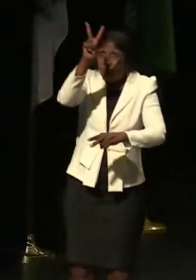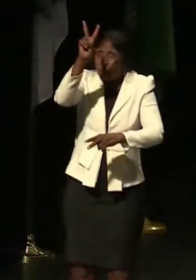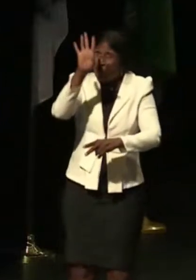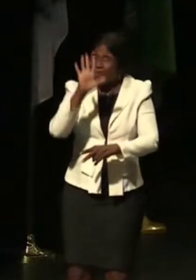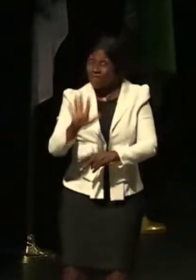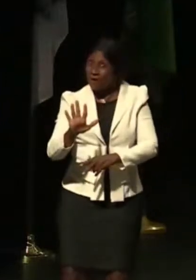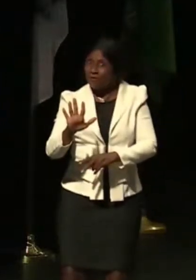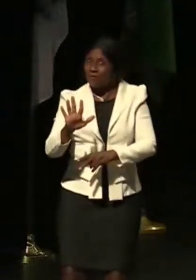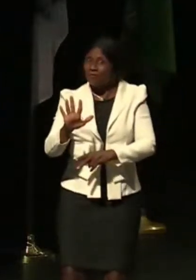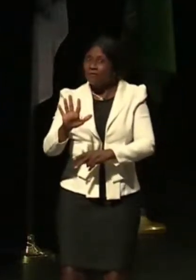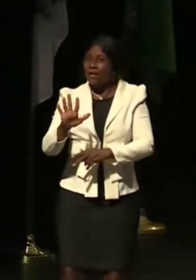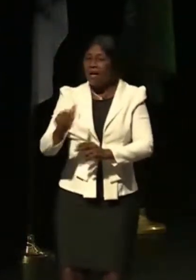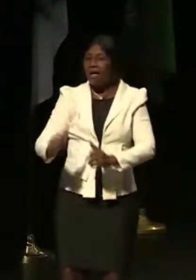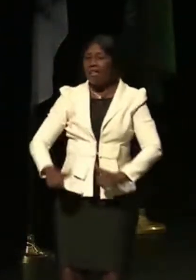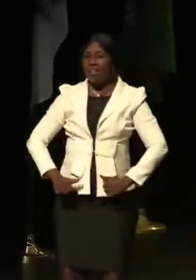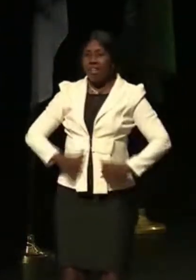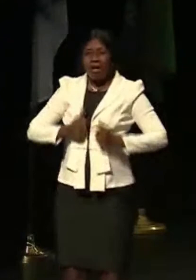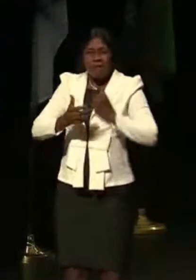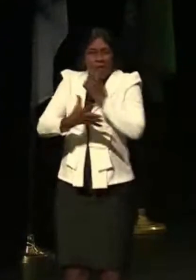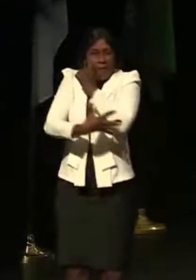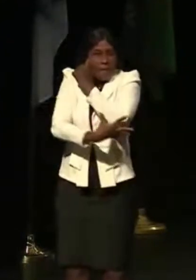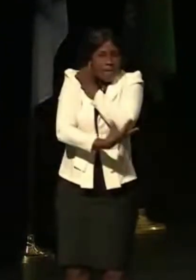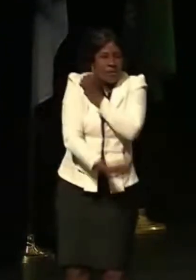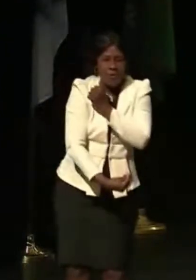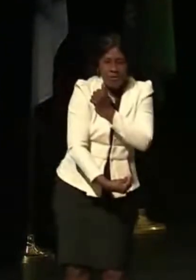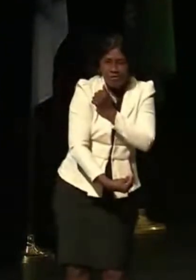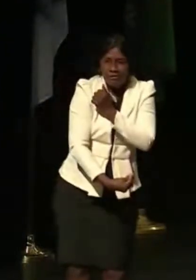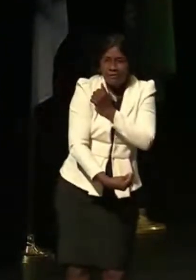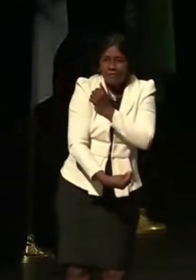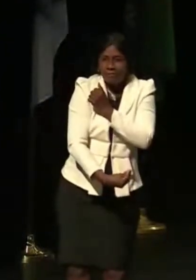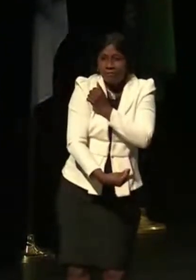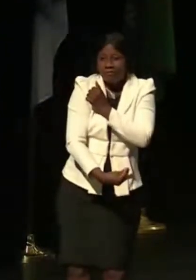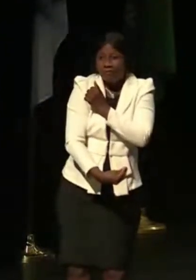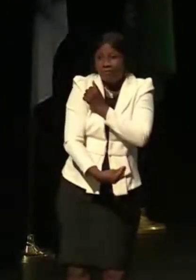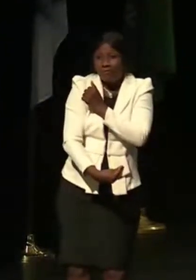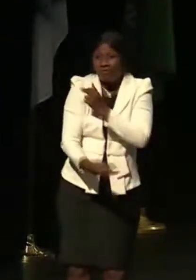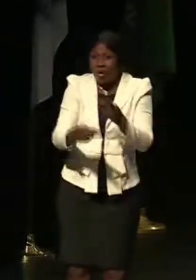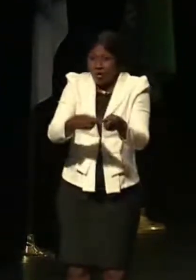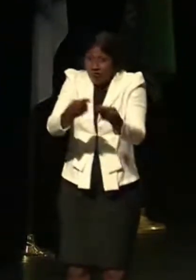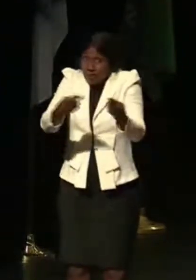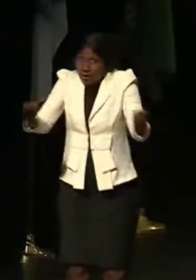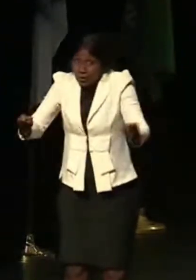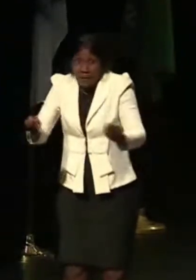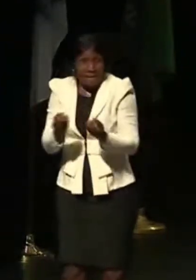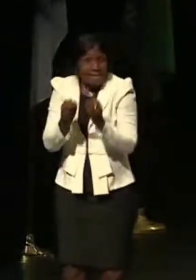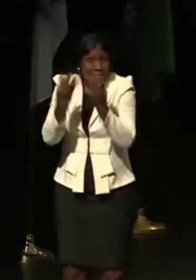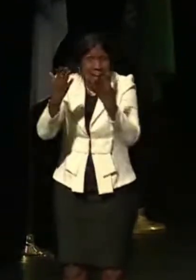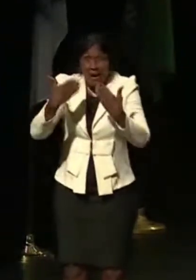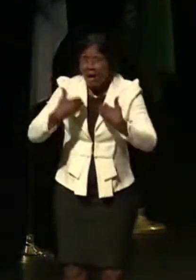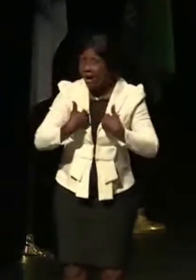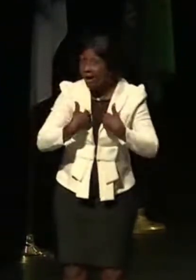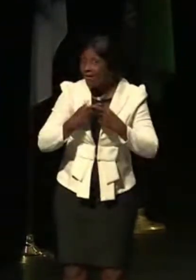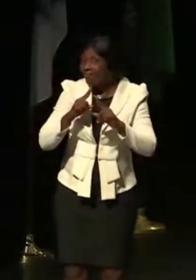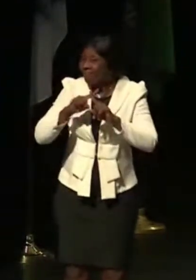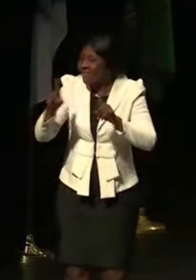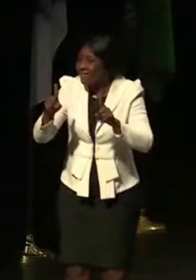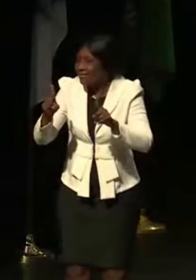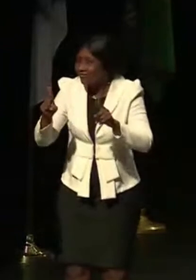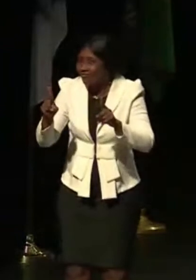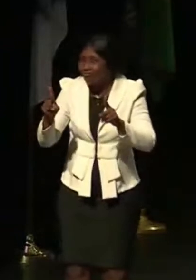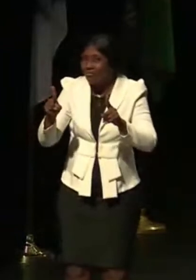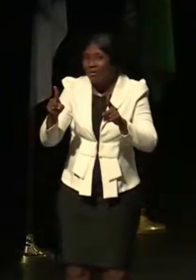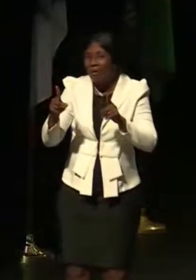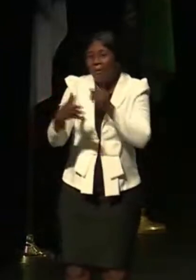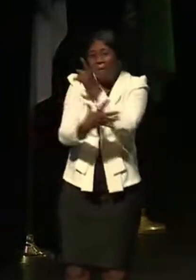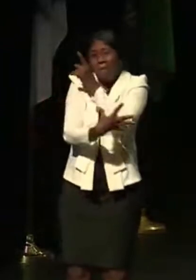in poverty, and despite all that we have with such excess, we still have so many people